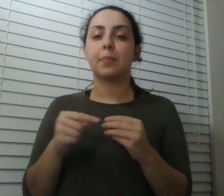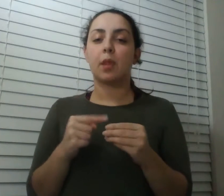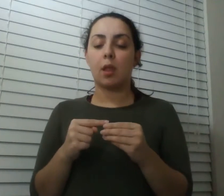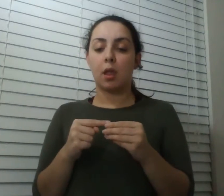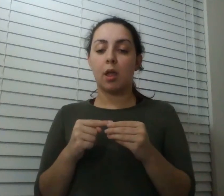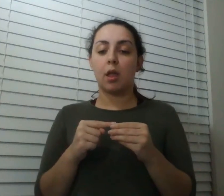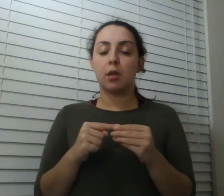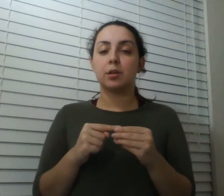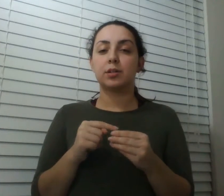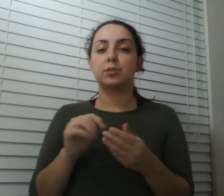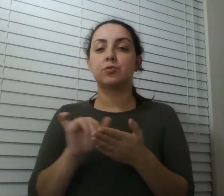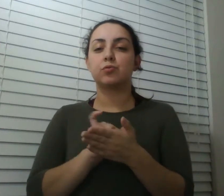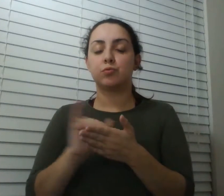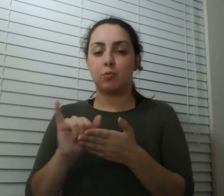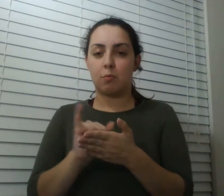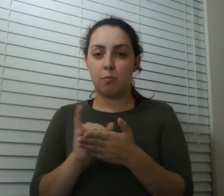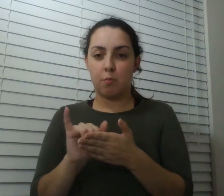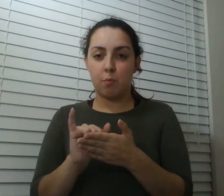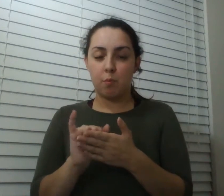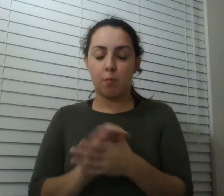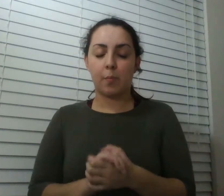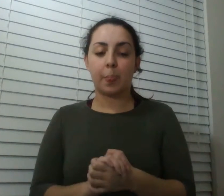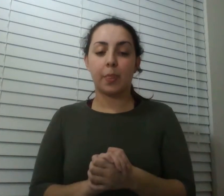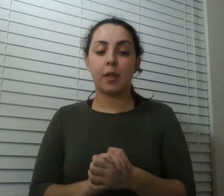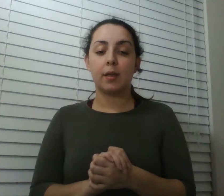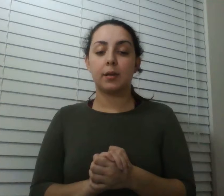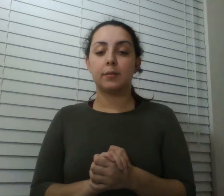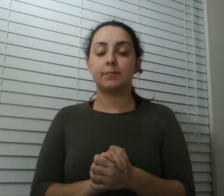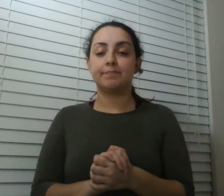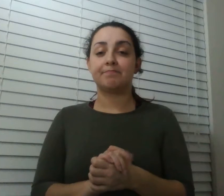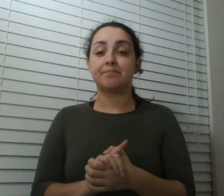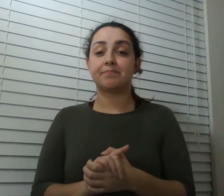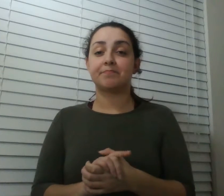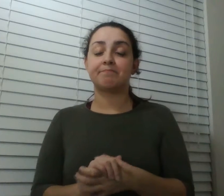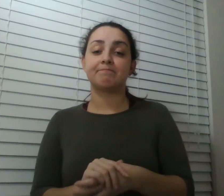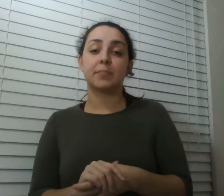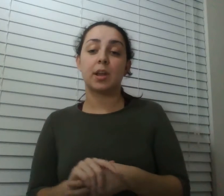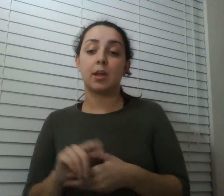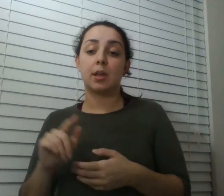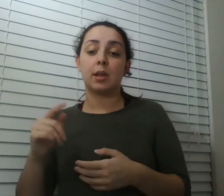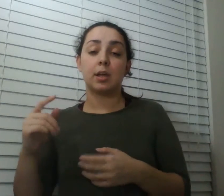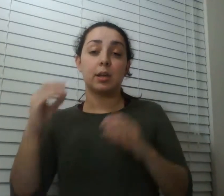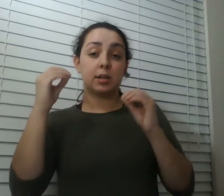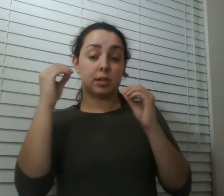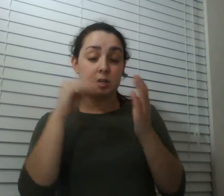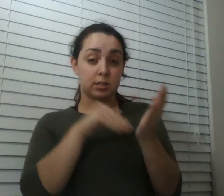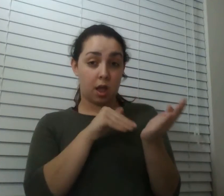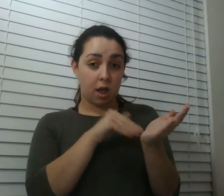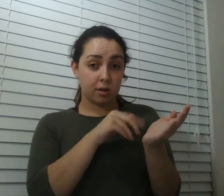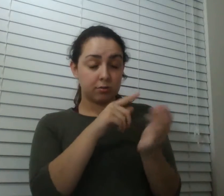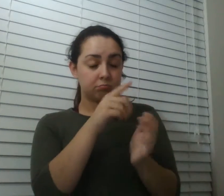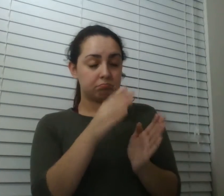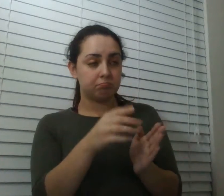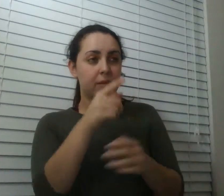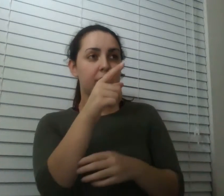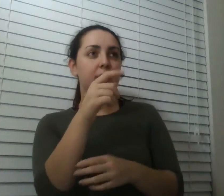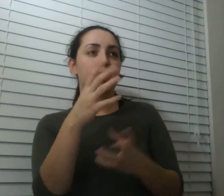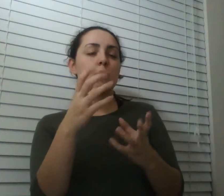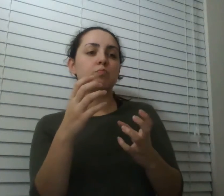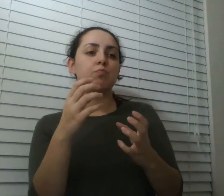t javert hardy and javert doctors and they're trying to test drugs you know what drugs are going to be useful to alleviate